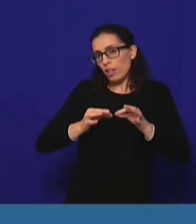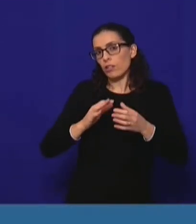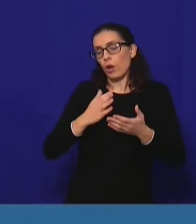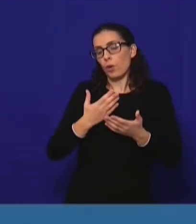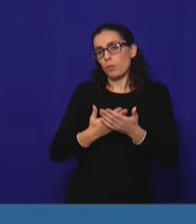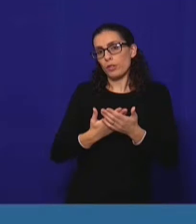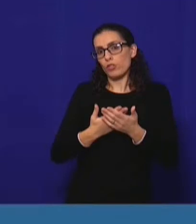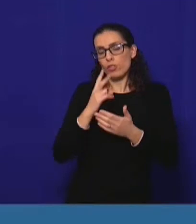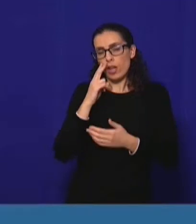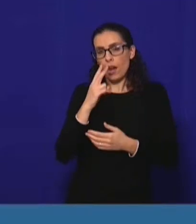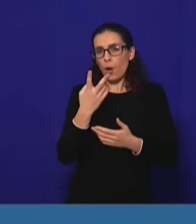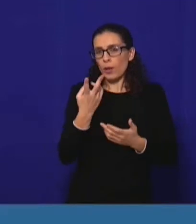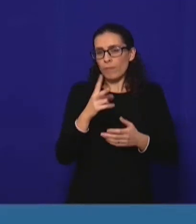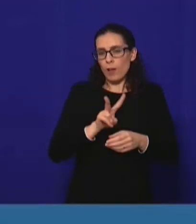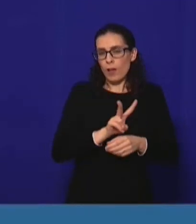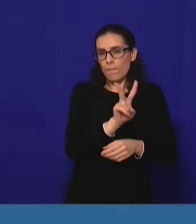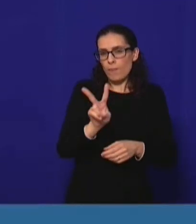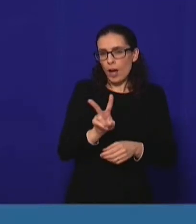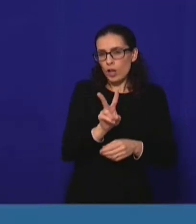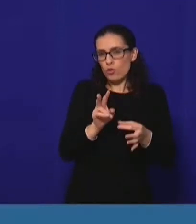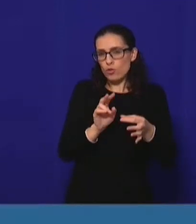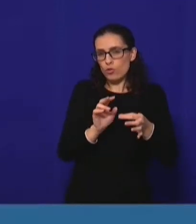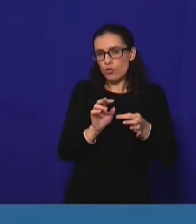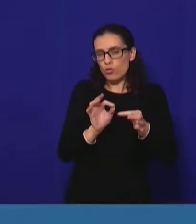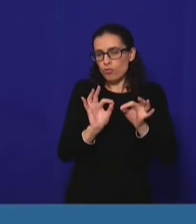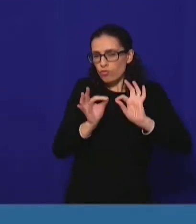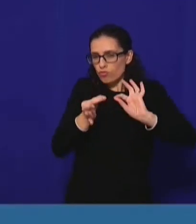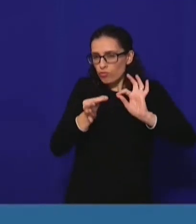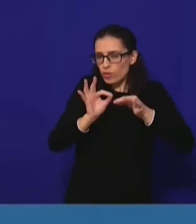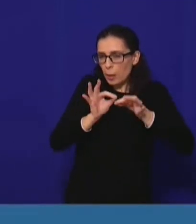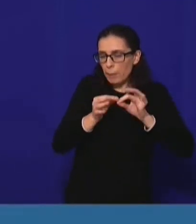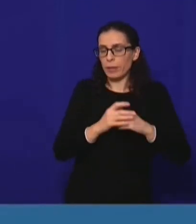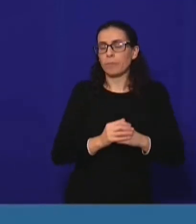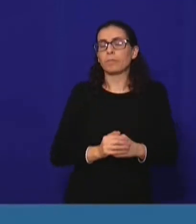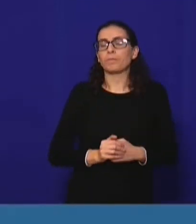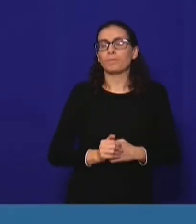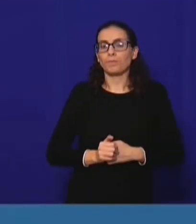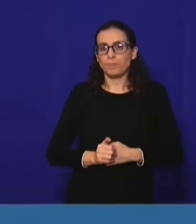b'dawn il-viruses kif ikunu qegħdin jinbidlu. Fuq il-swabbing,